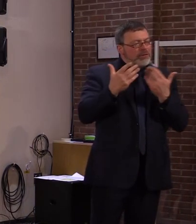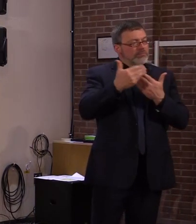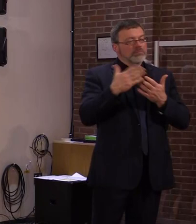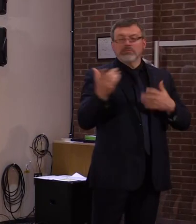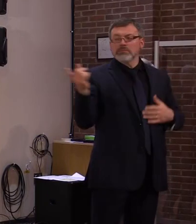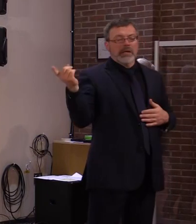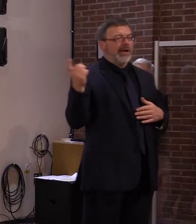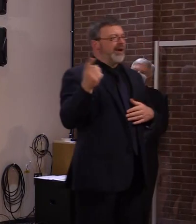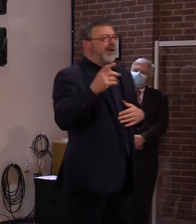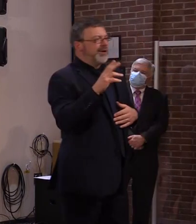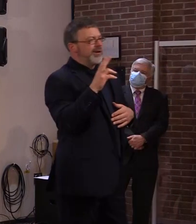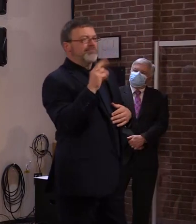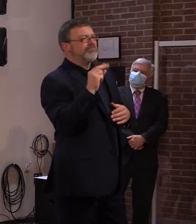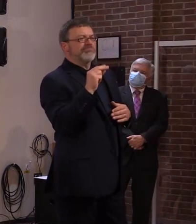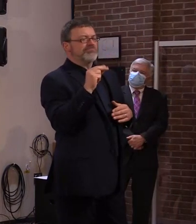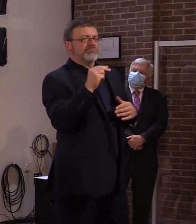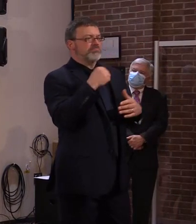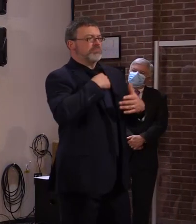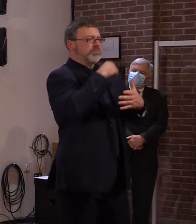points.